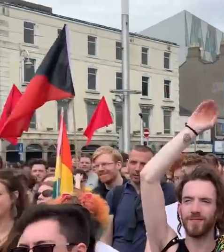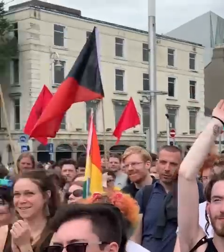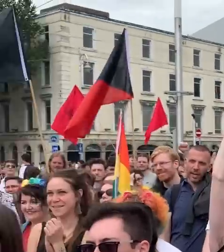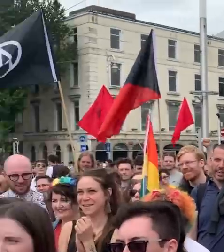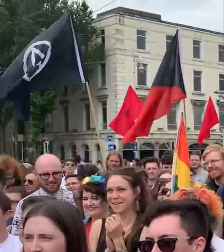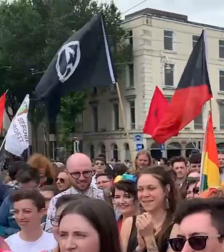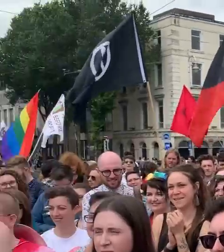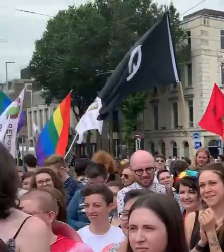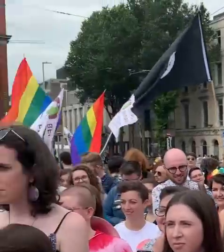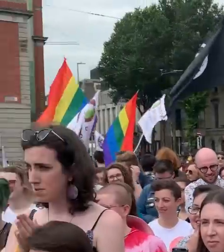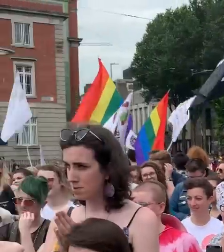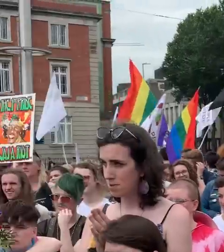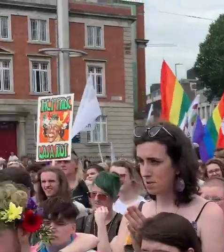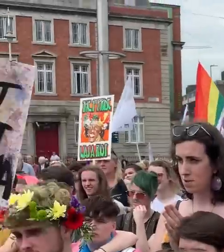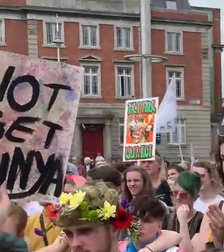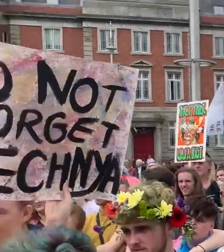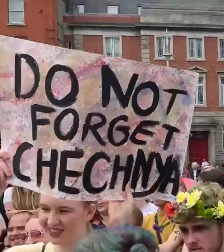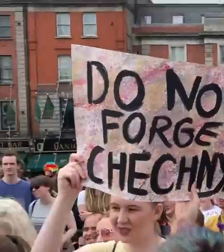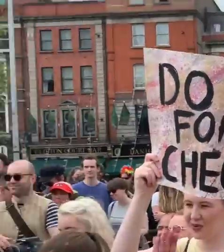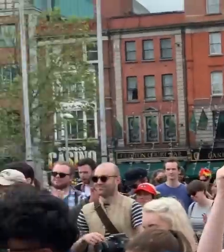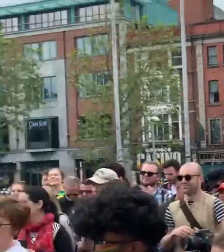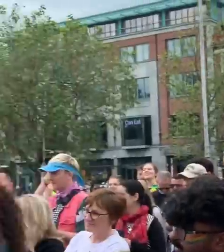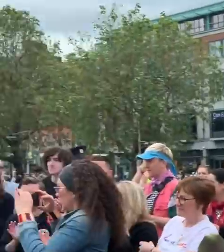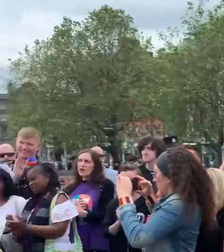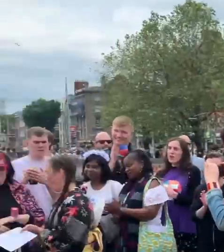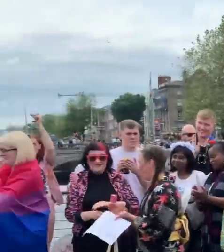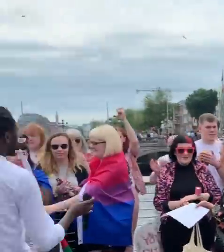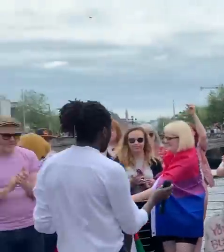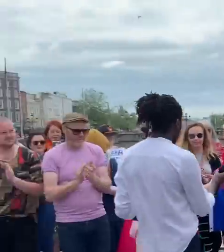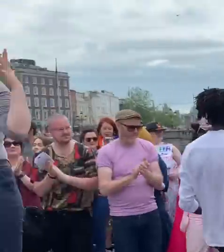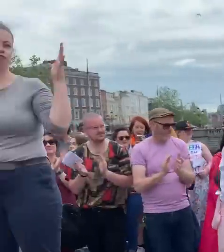Amanda! Thank you.